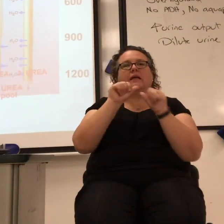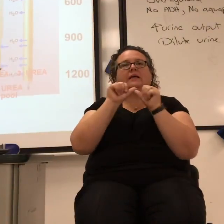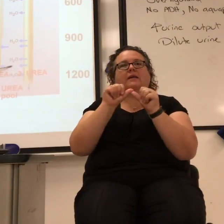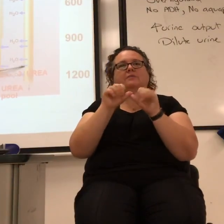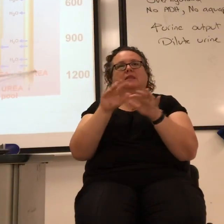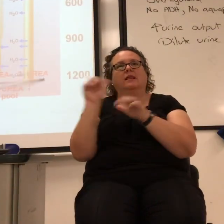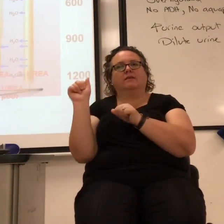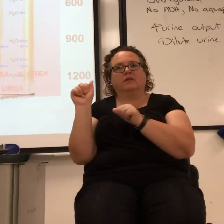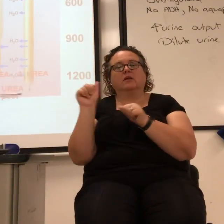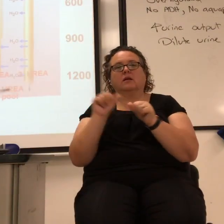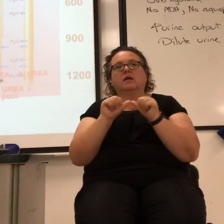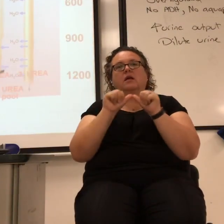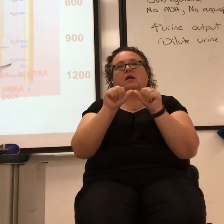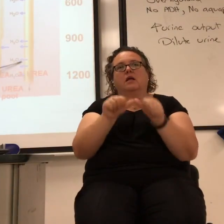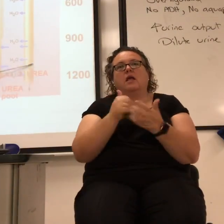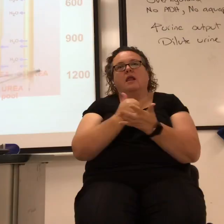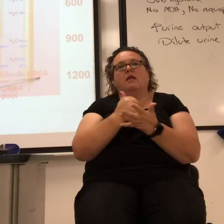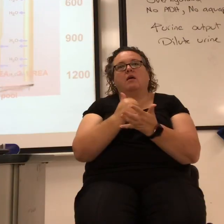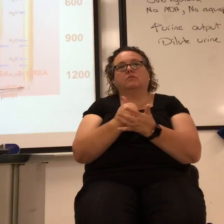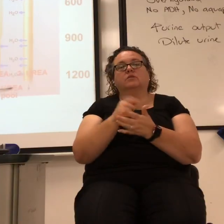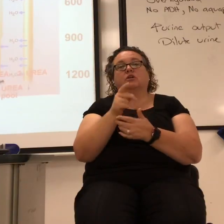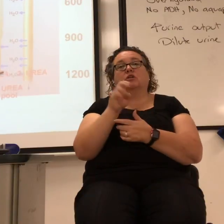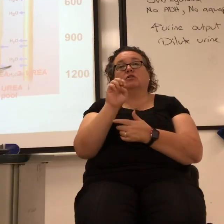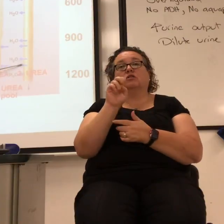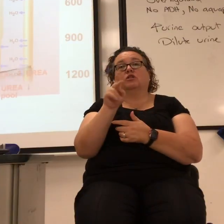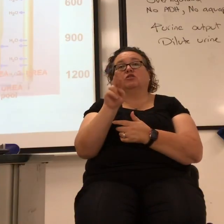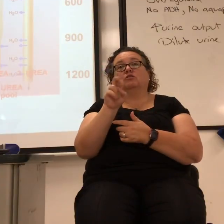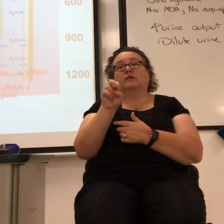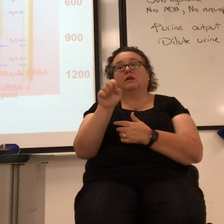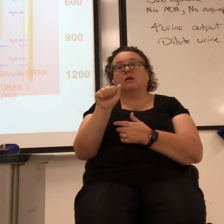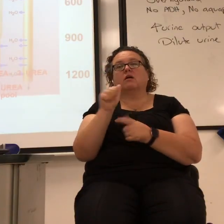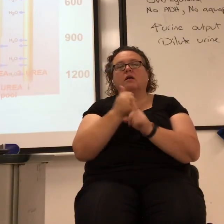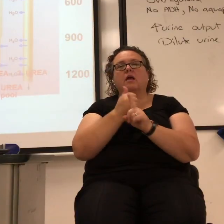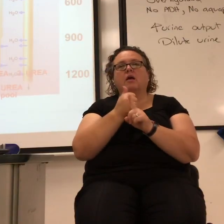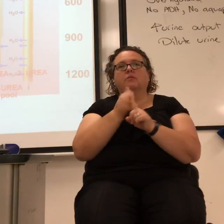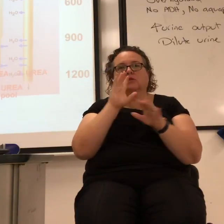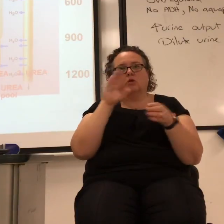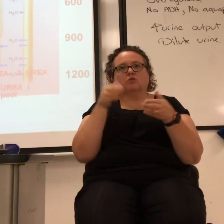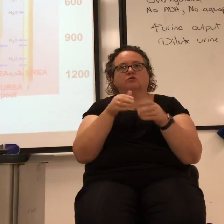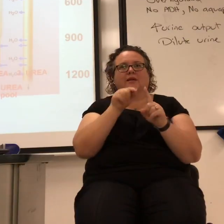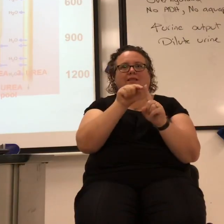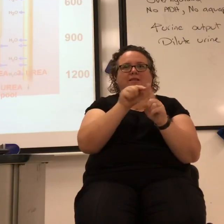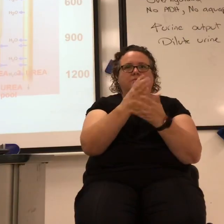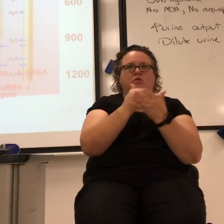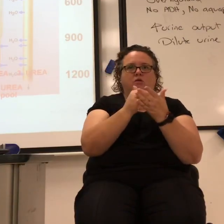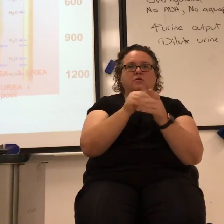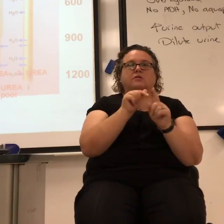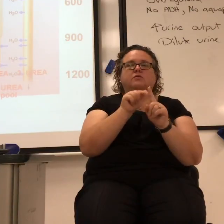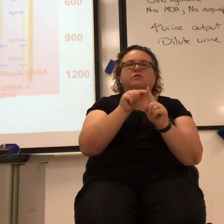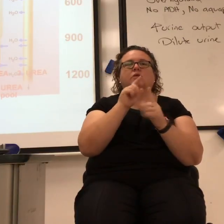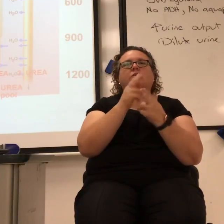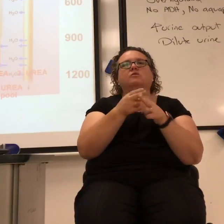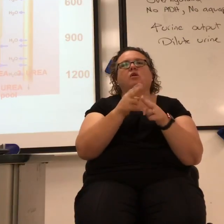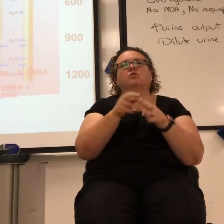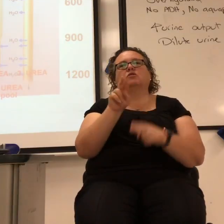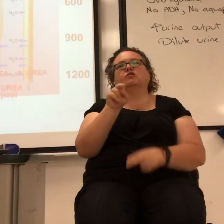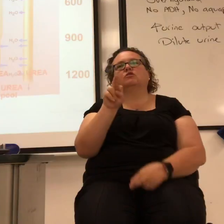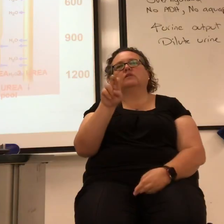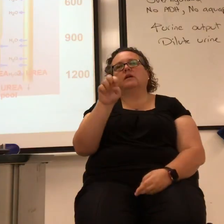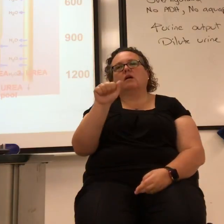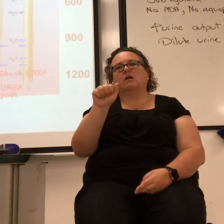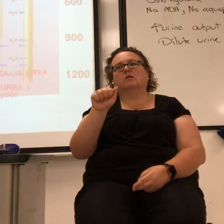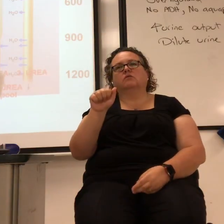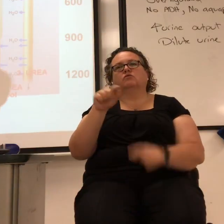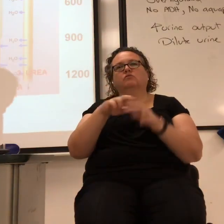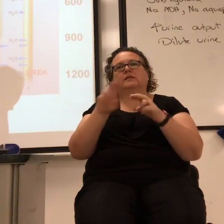it helps, the urea helps concentrate this part of the interstitium. So it's called urea recycling.